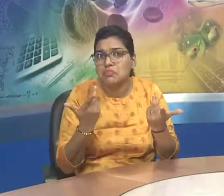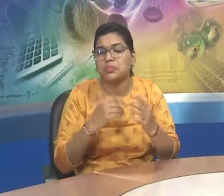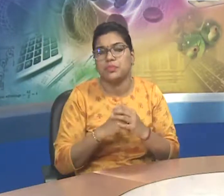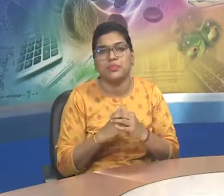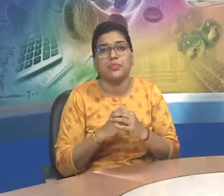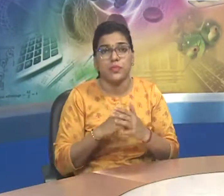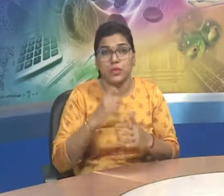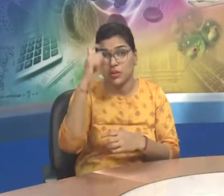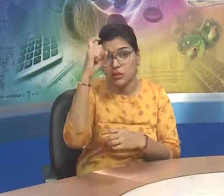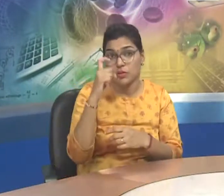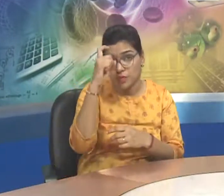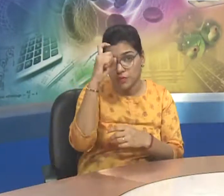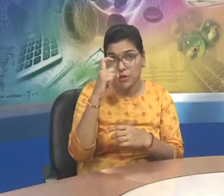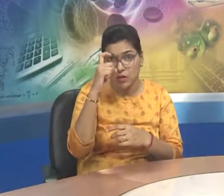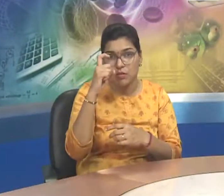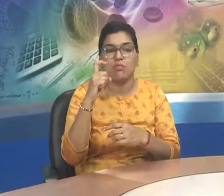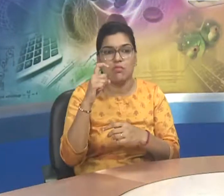Blood test for dash